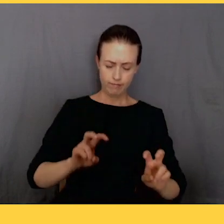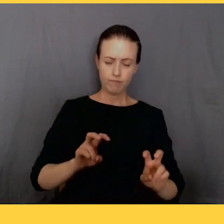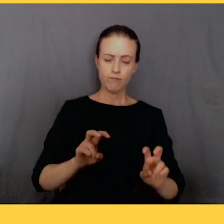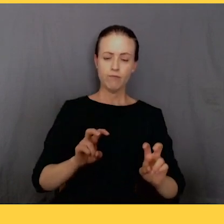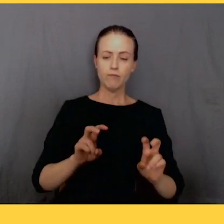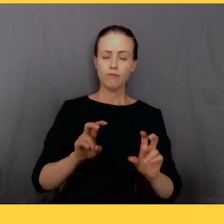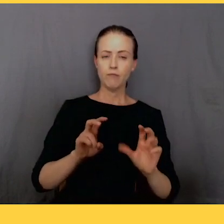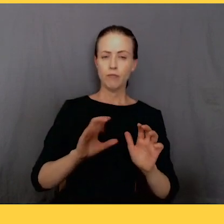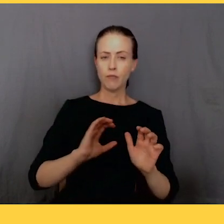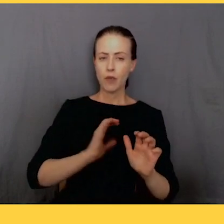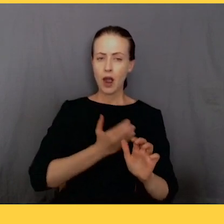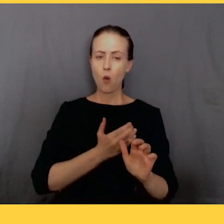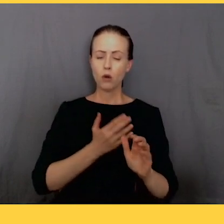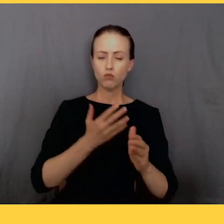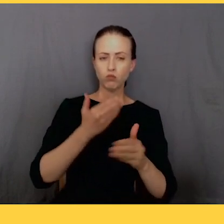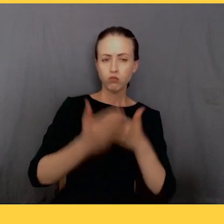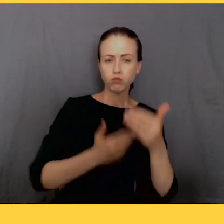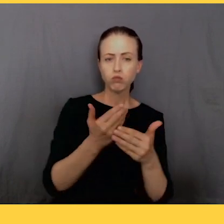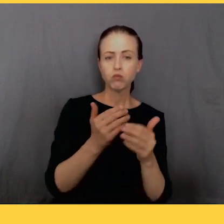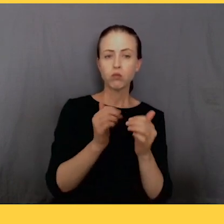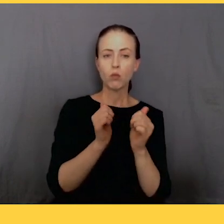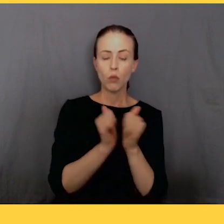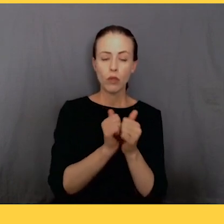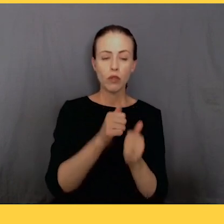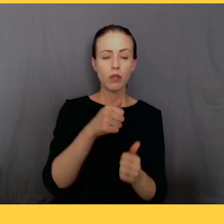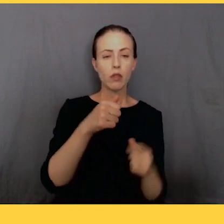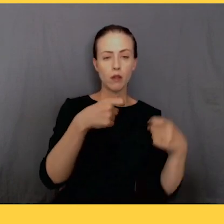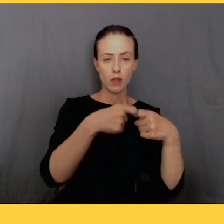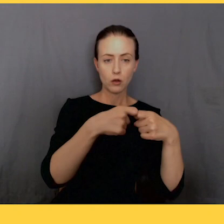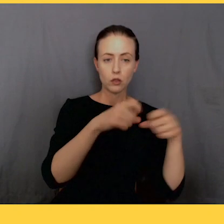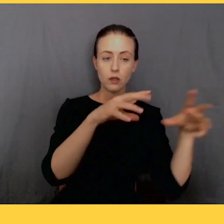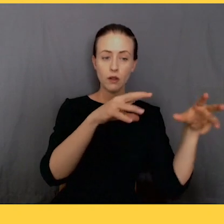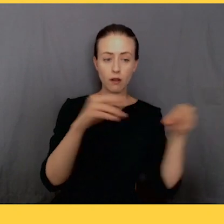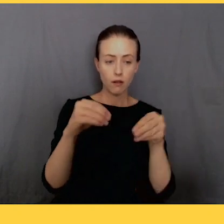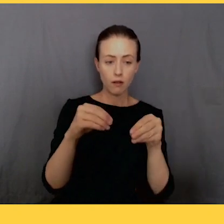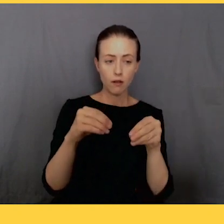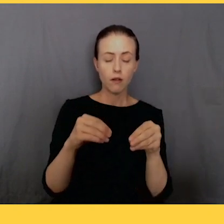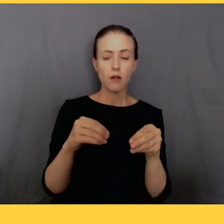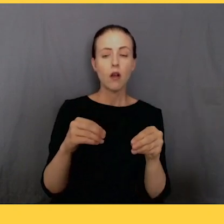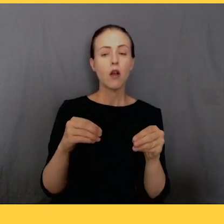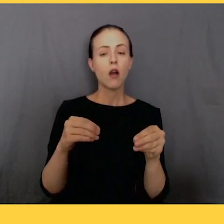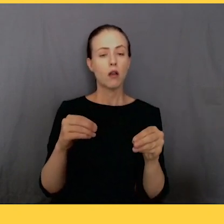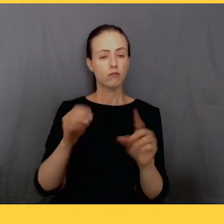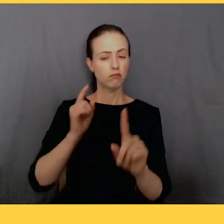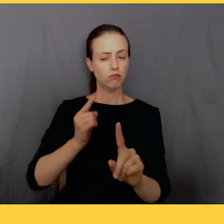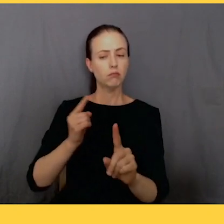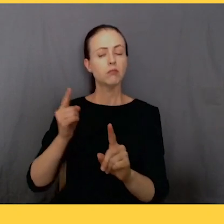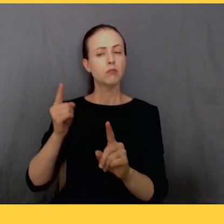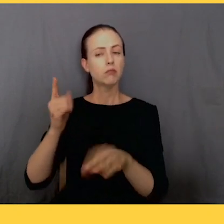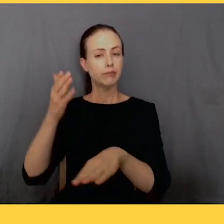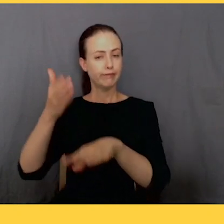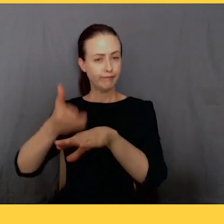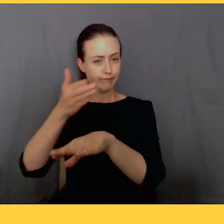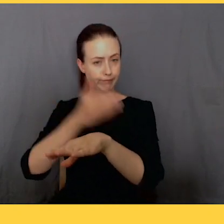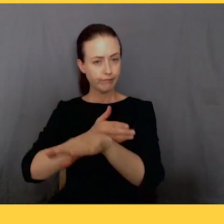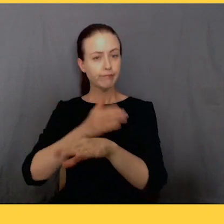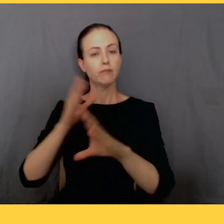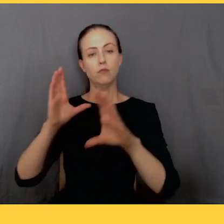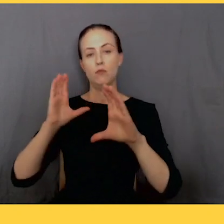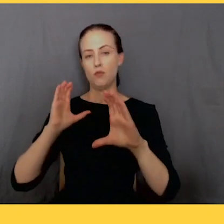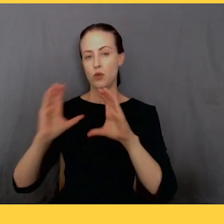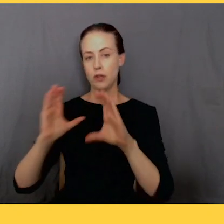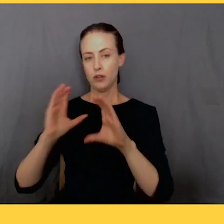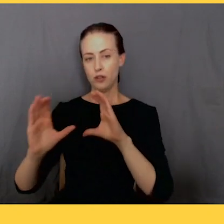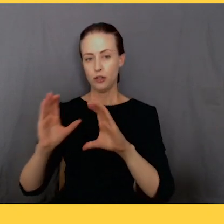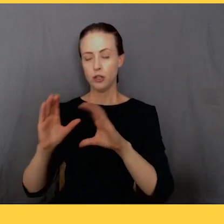to be versus where it was we wanted to make sure that we improved our communications. This includes